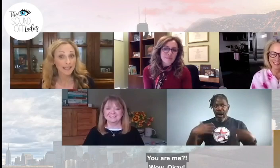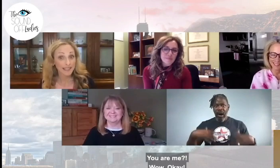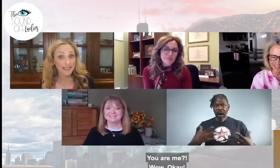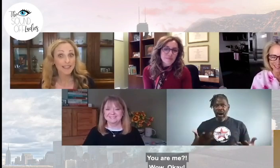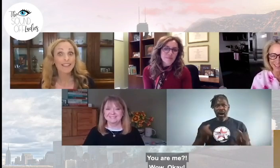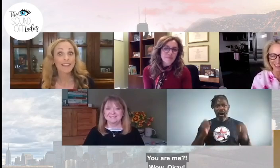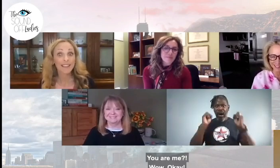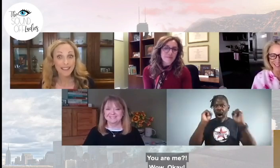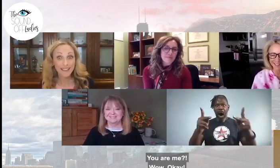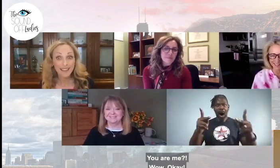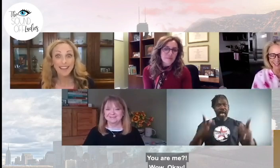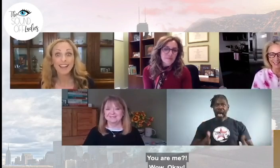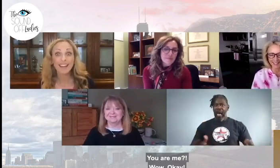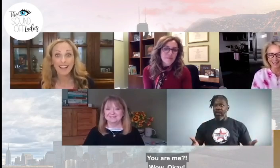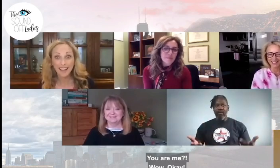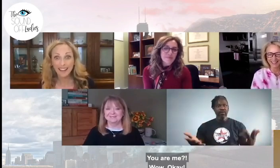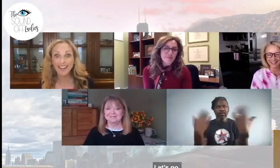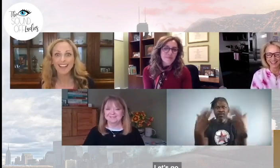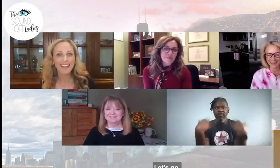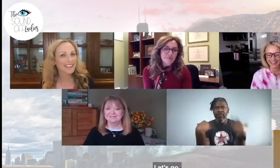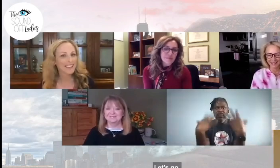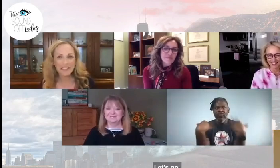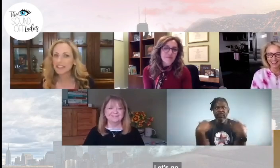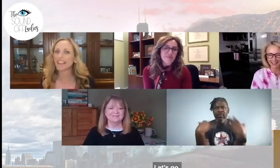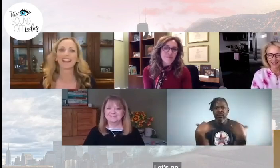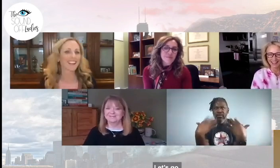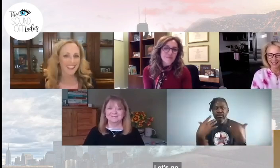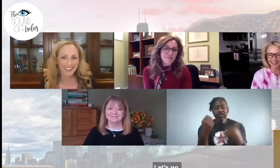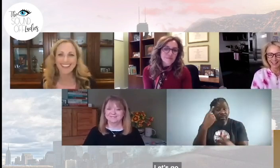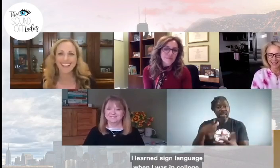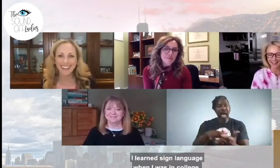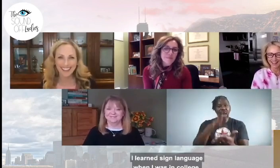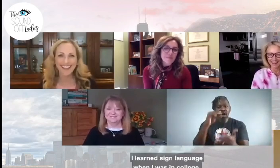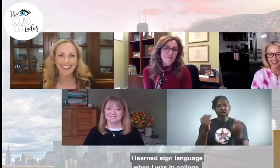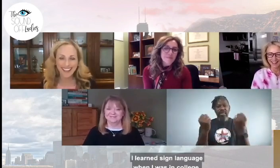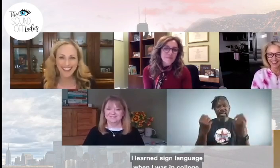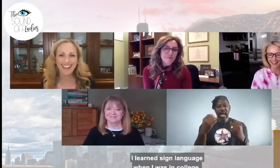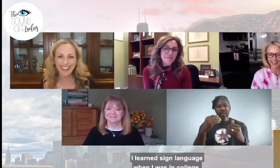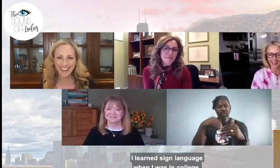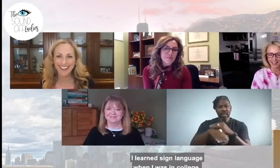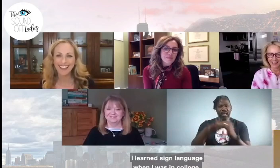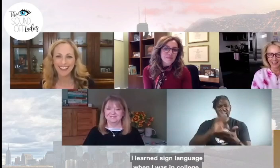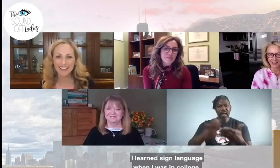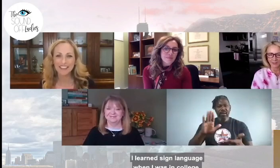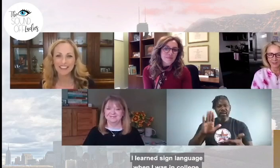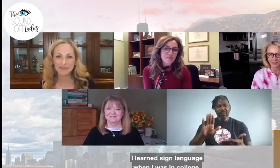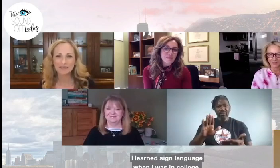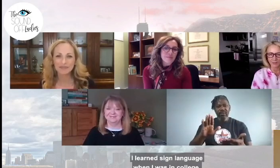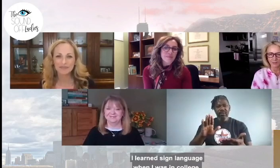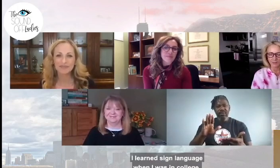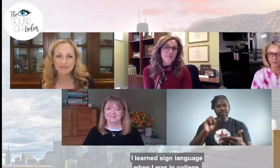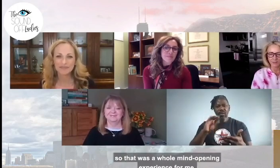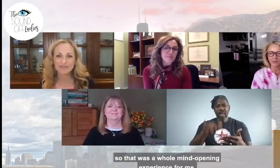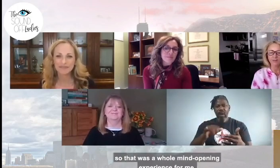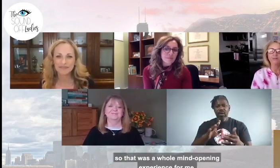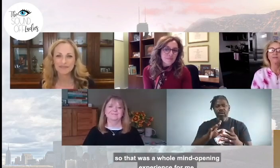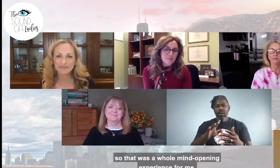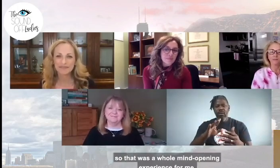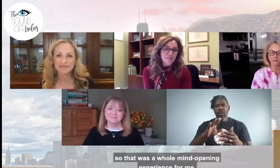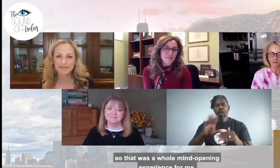was like, wow, okay, there's so many other people like me. Let's go. Let's start signing. And